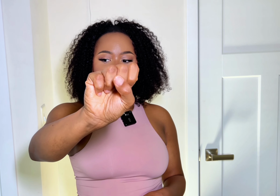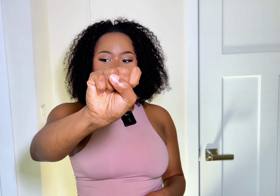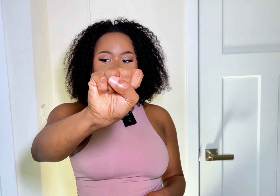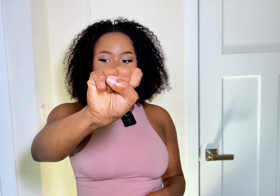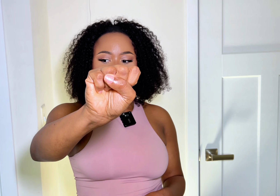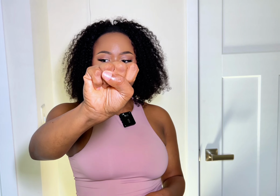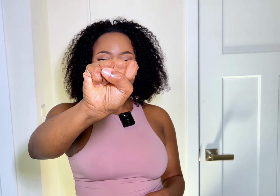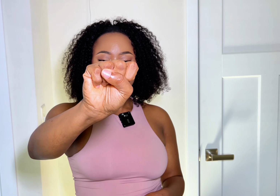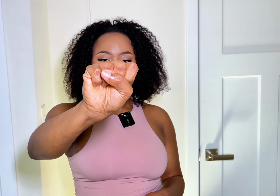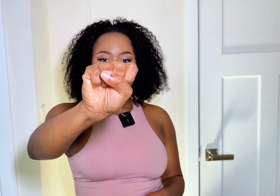S,